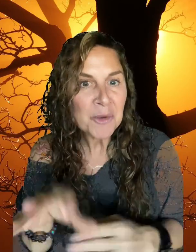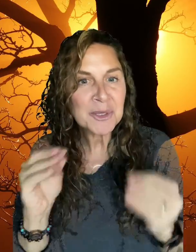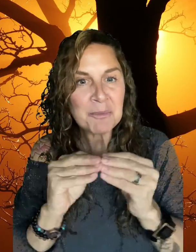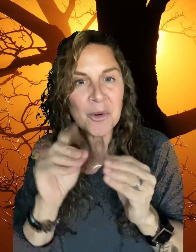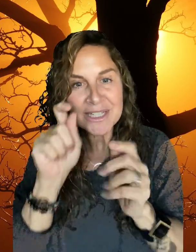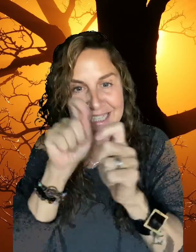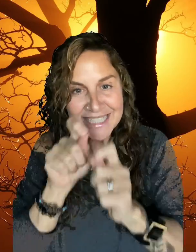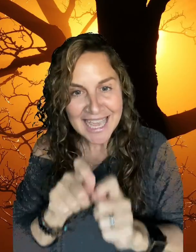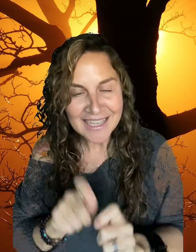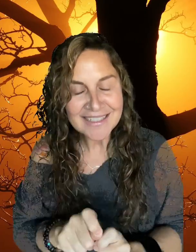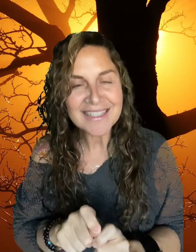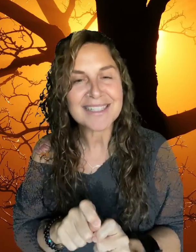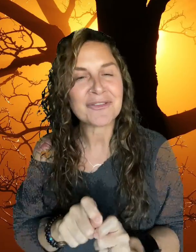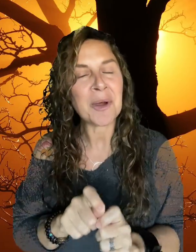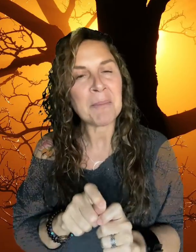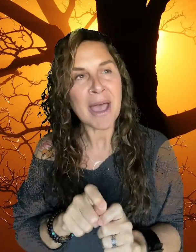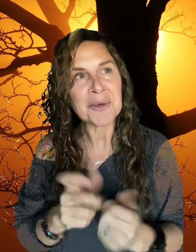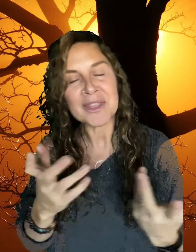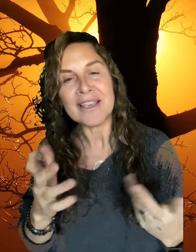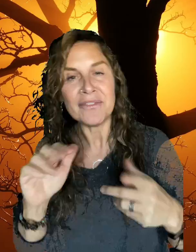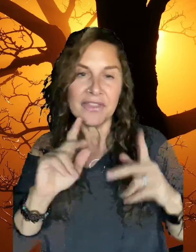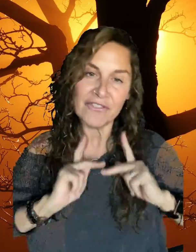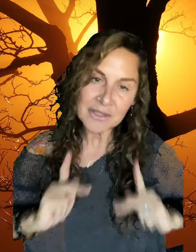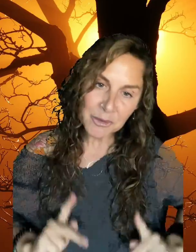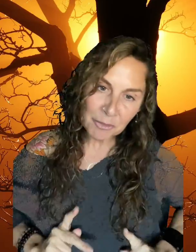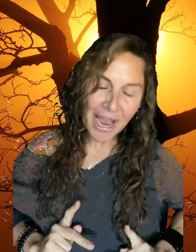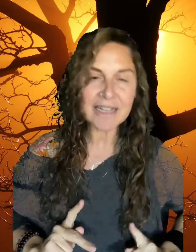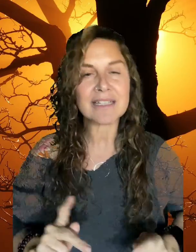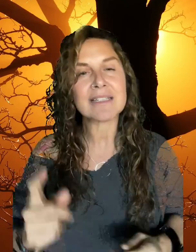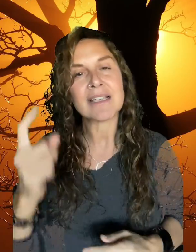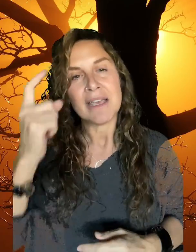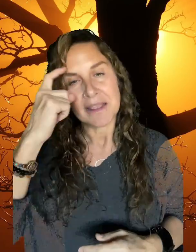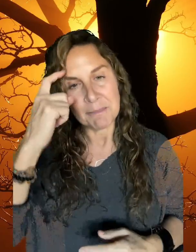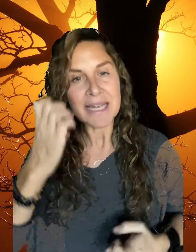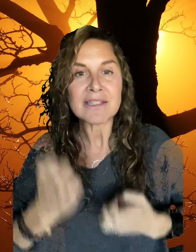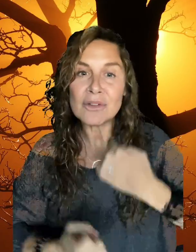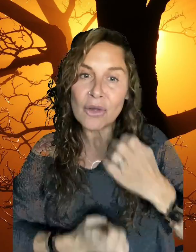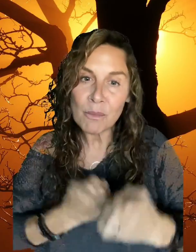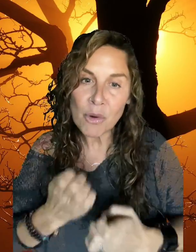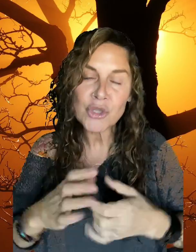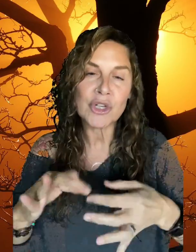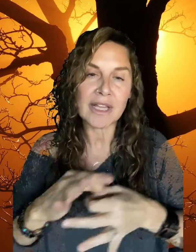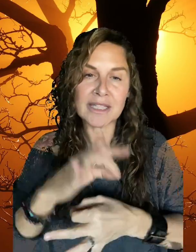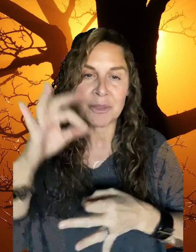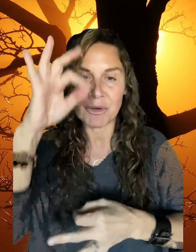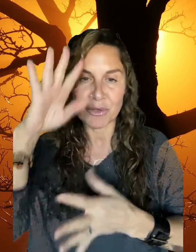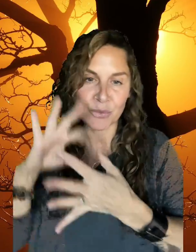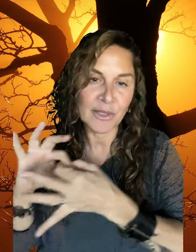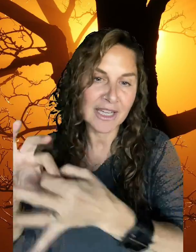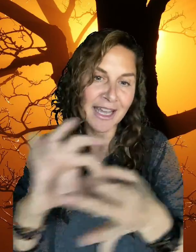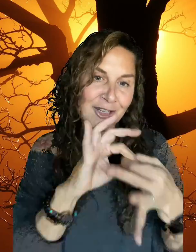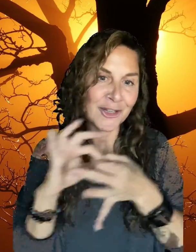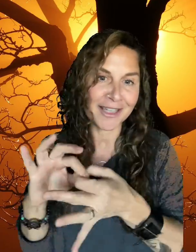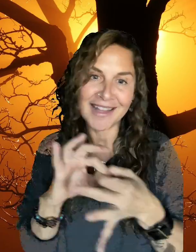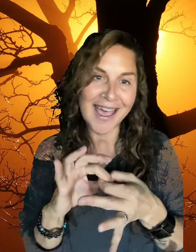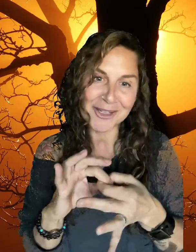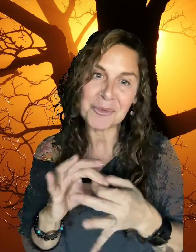more details about the physical practice, the mental, emotional, and spiritual connection that